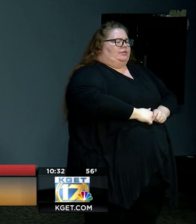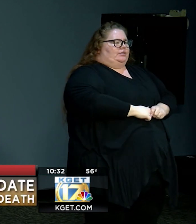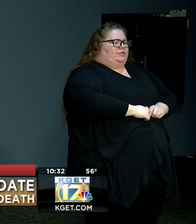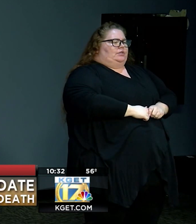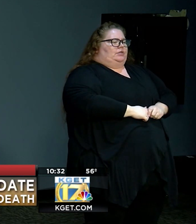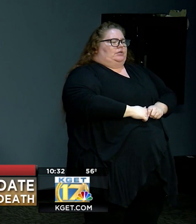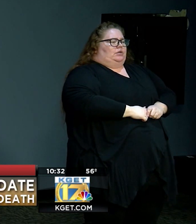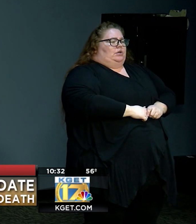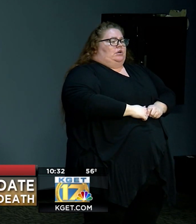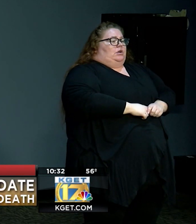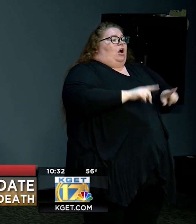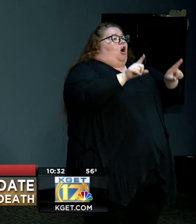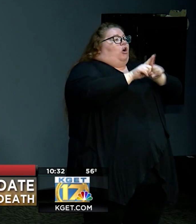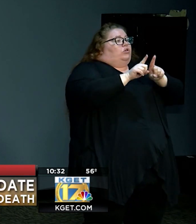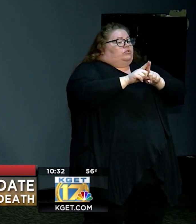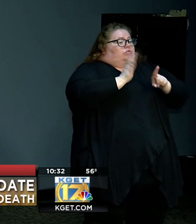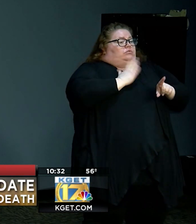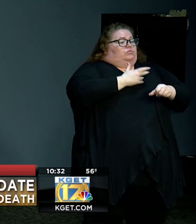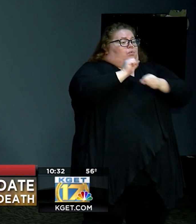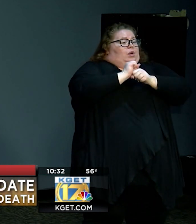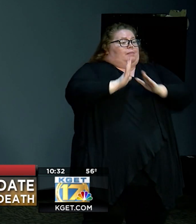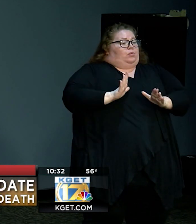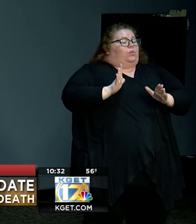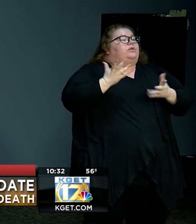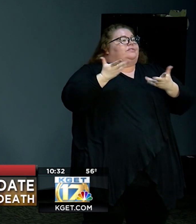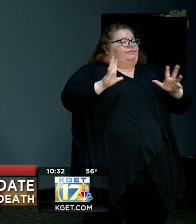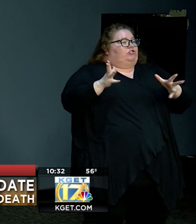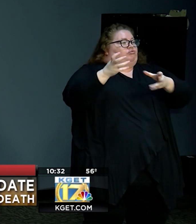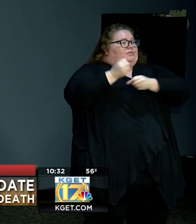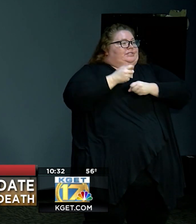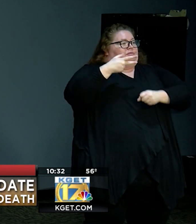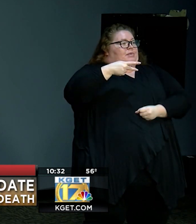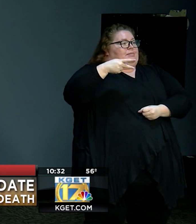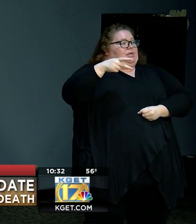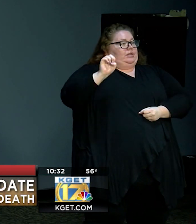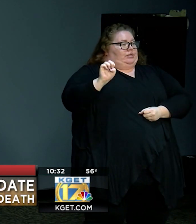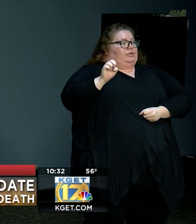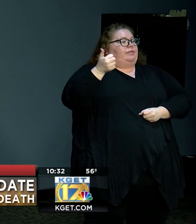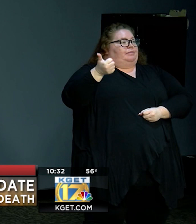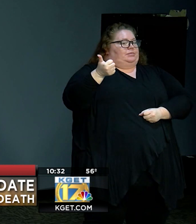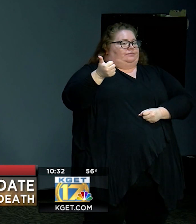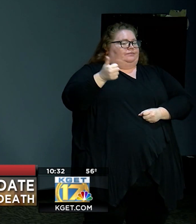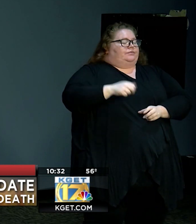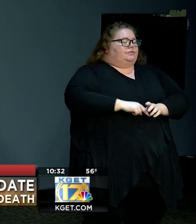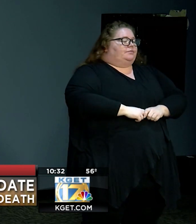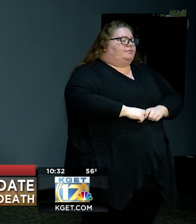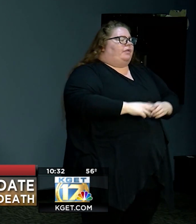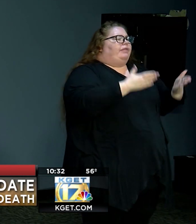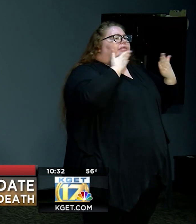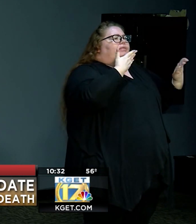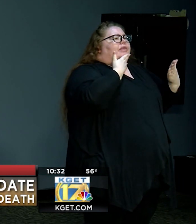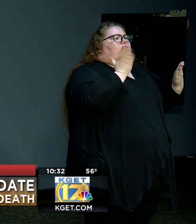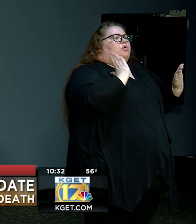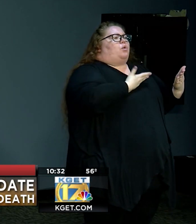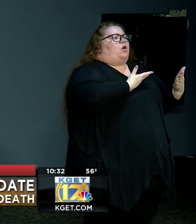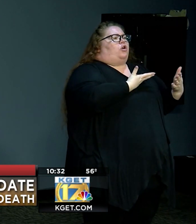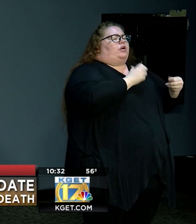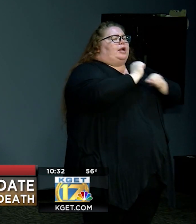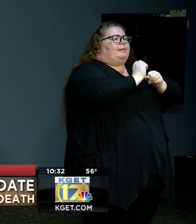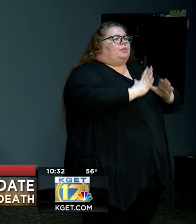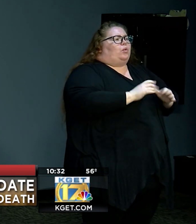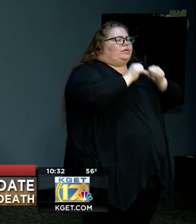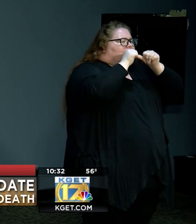also with their personal protective equipment. We thank our employees for continuing to provide these very essential